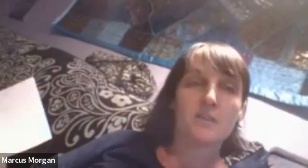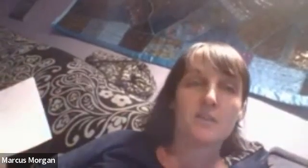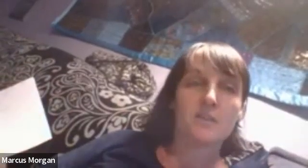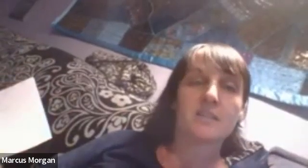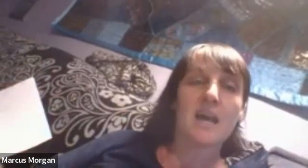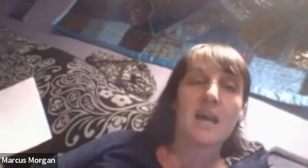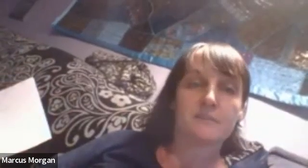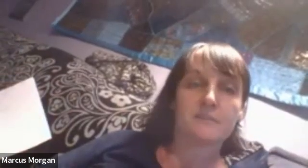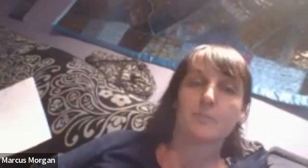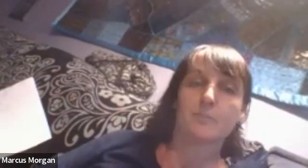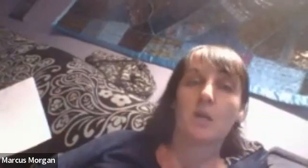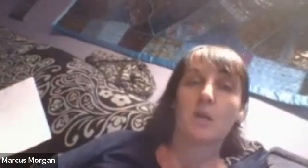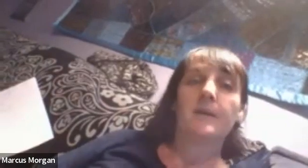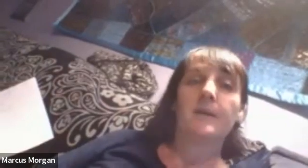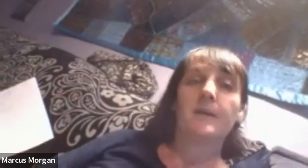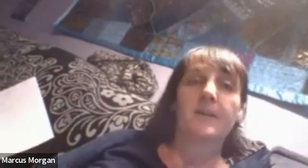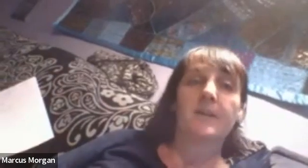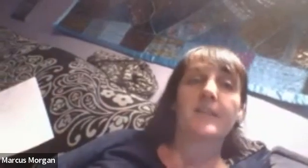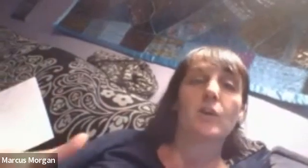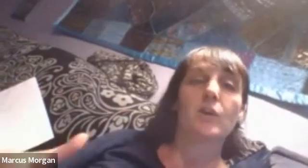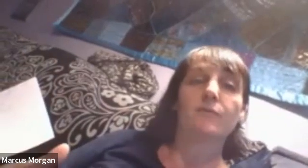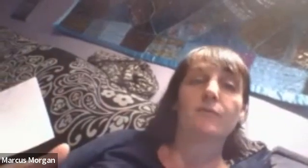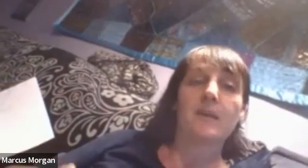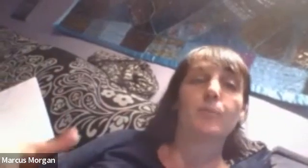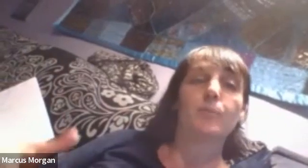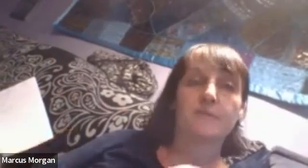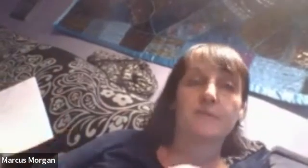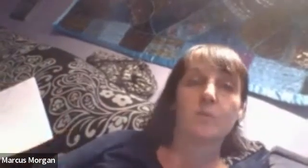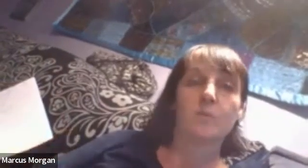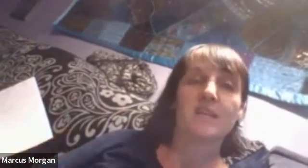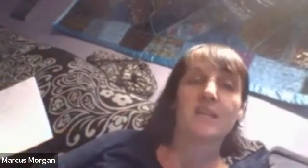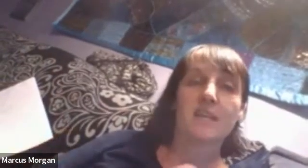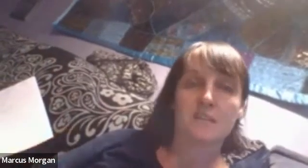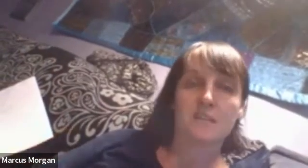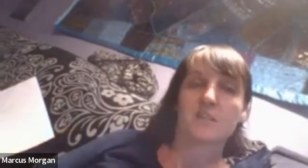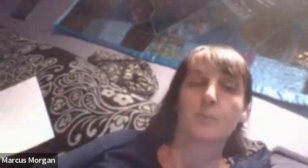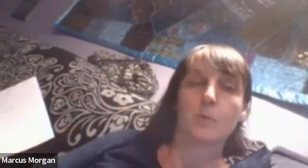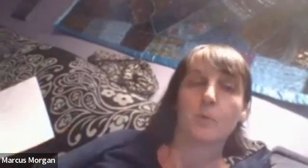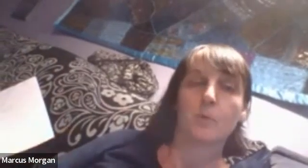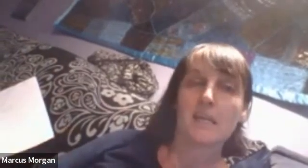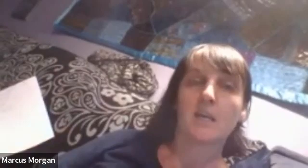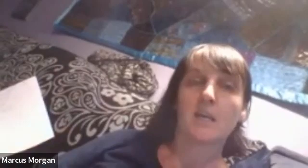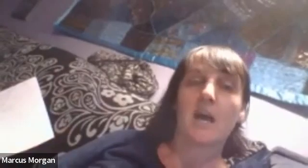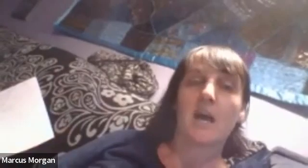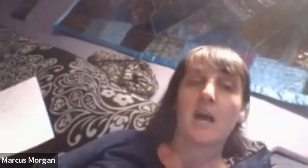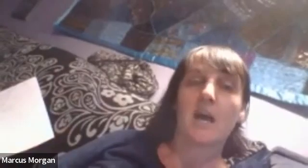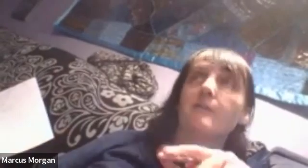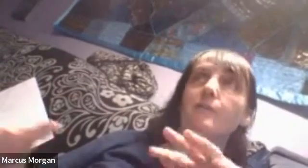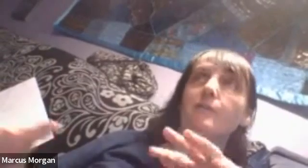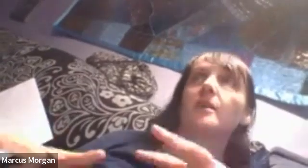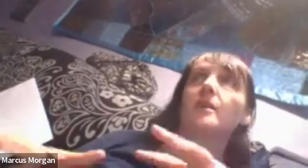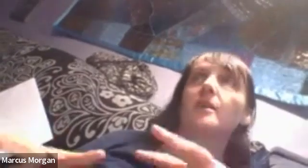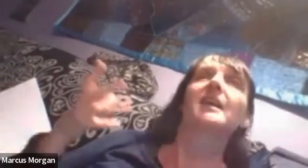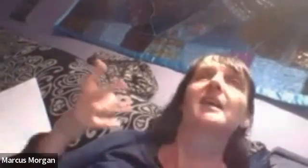and know that they've got a right to ask for support, and then hopefully they will put themselves forward and ask for the support that they need.